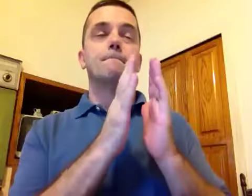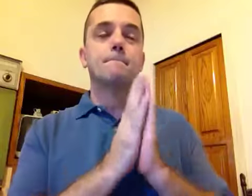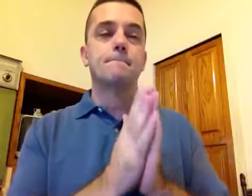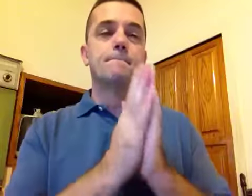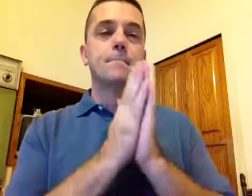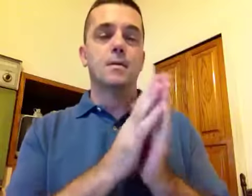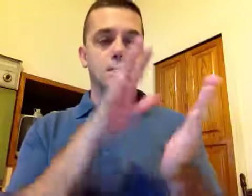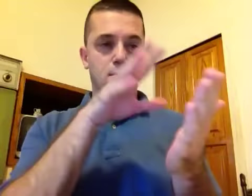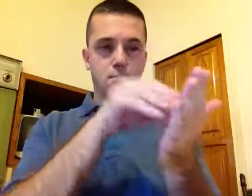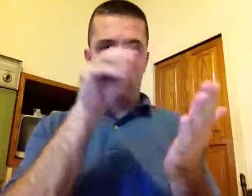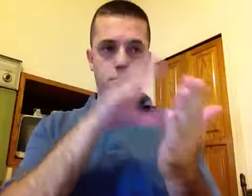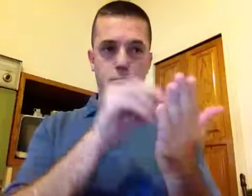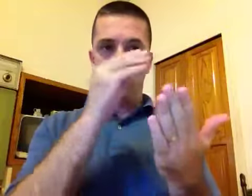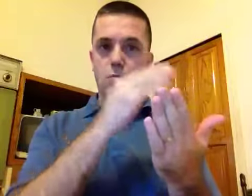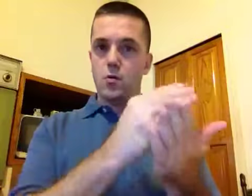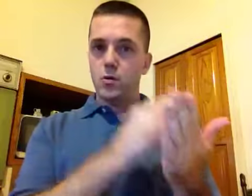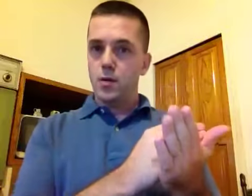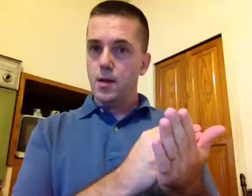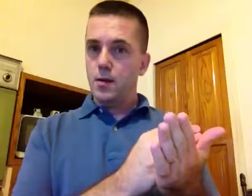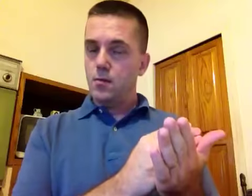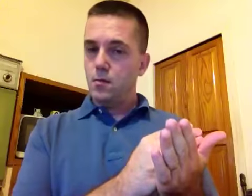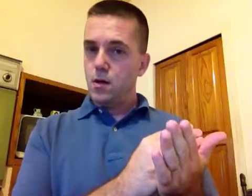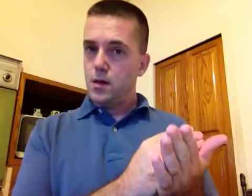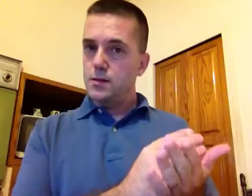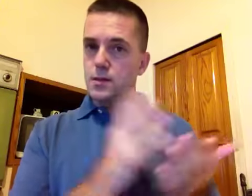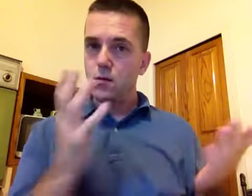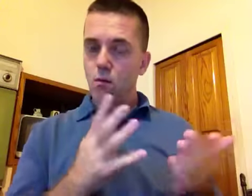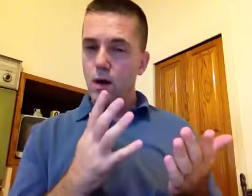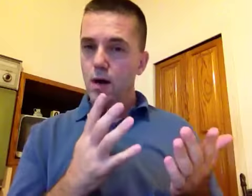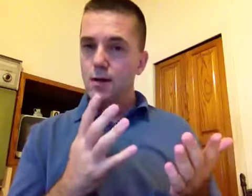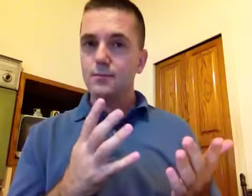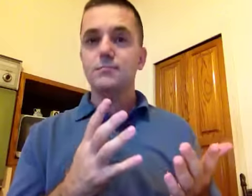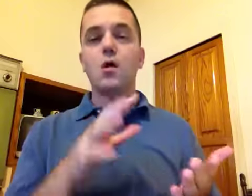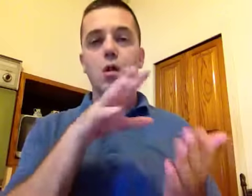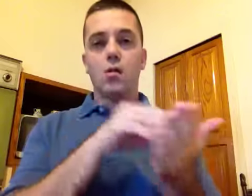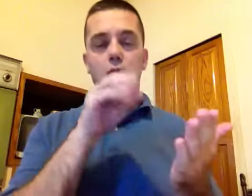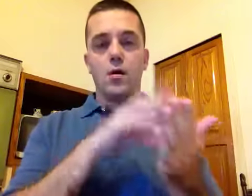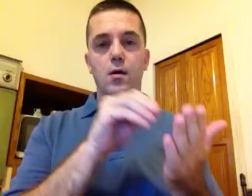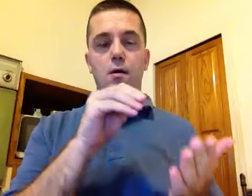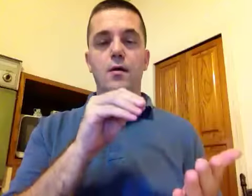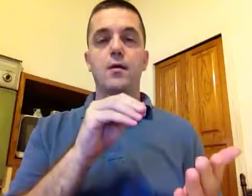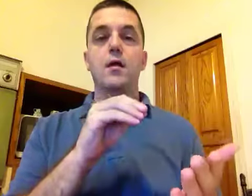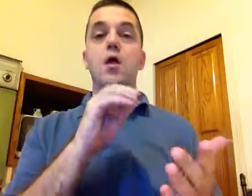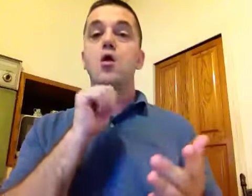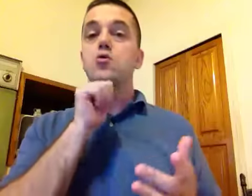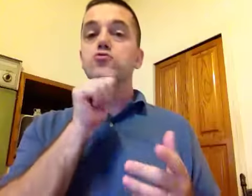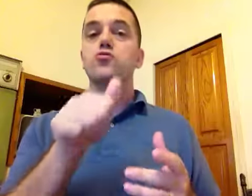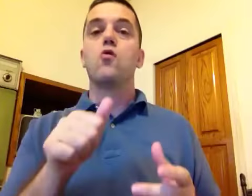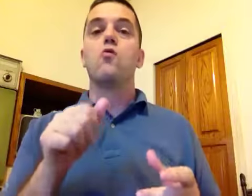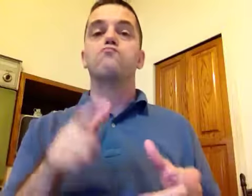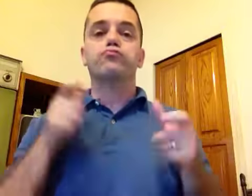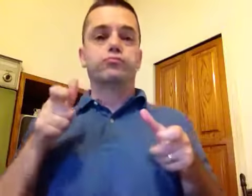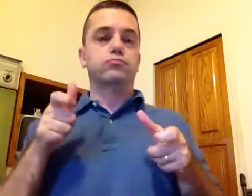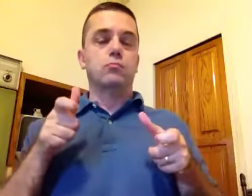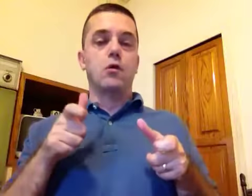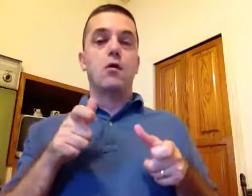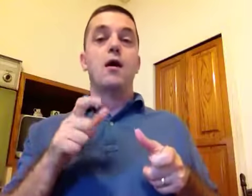the wisdom that comes from the pain of experience, and that is that 78% of the day traders lose